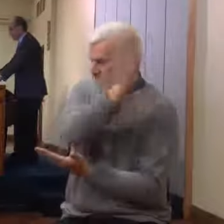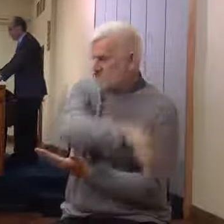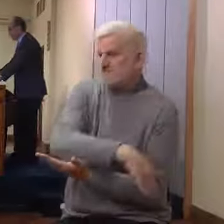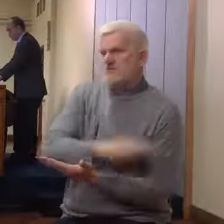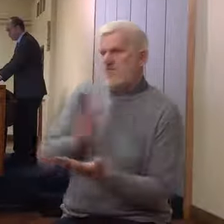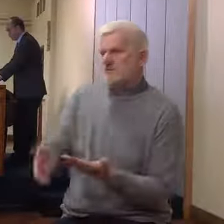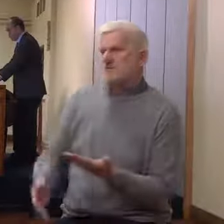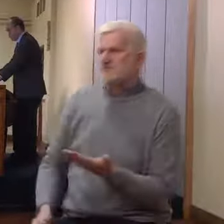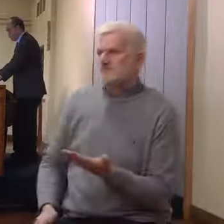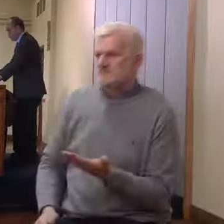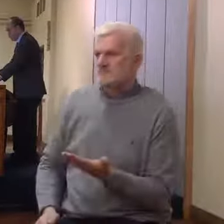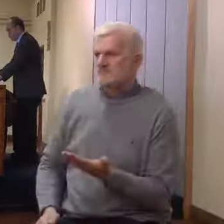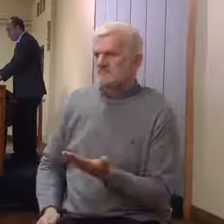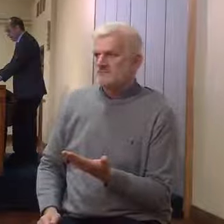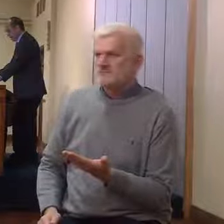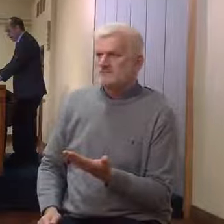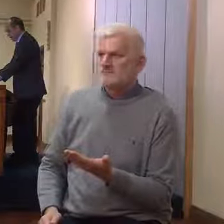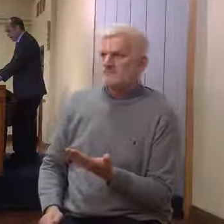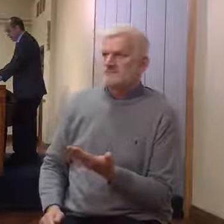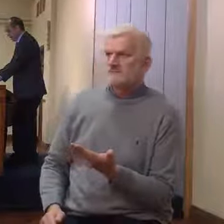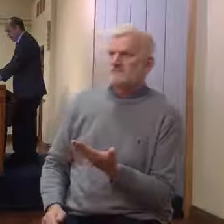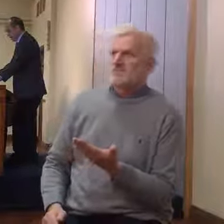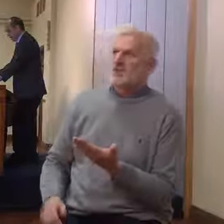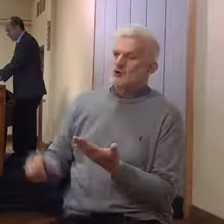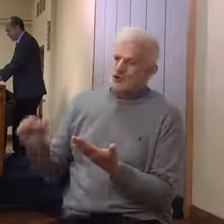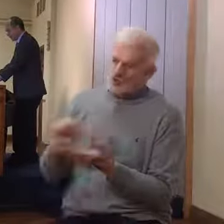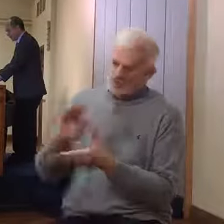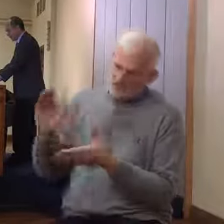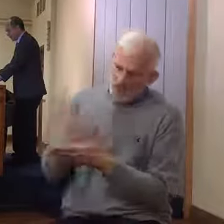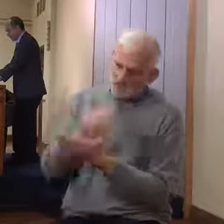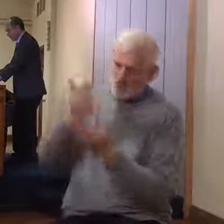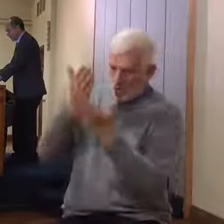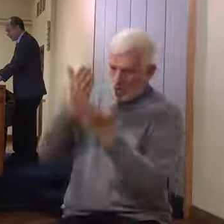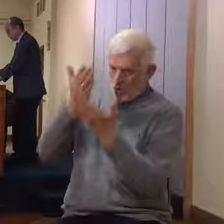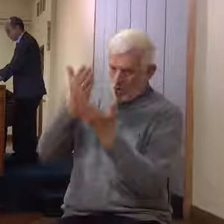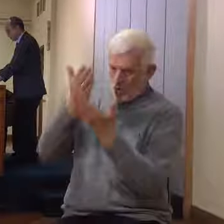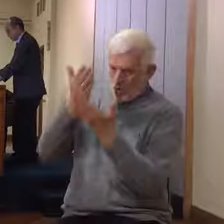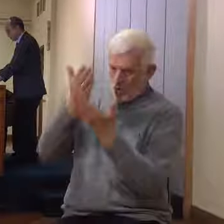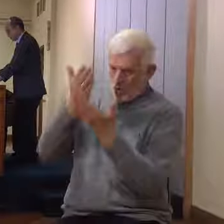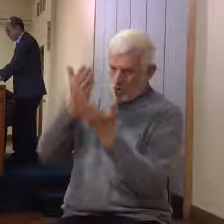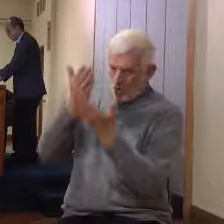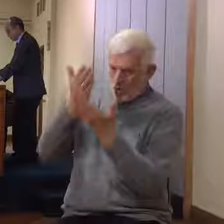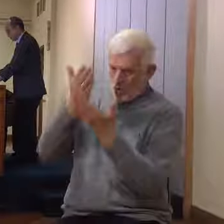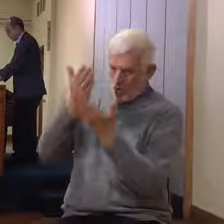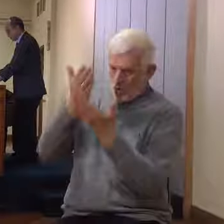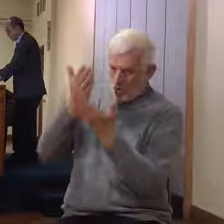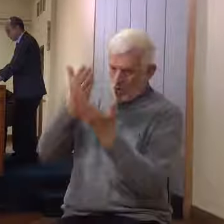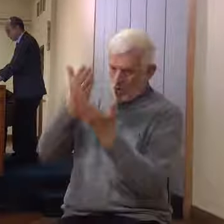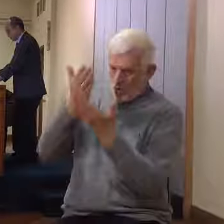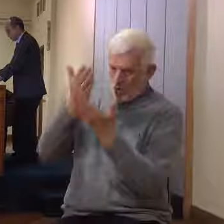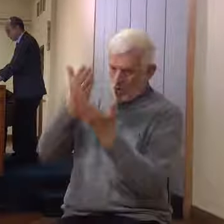That's what God, our first assignment, because God is our